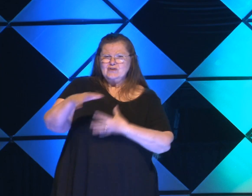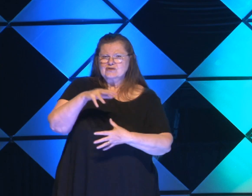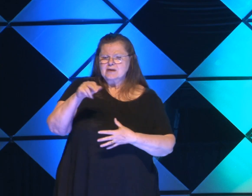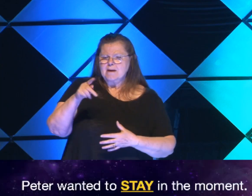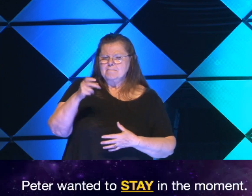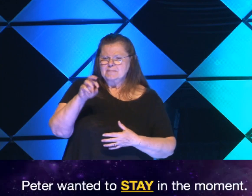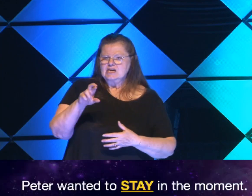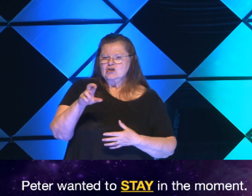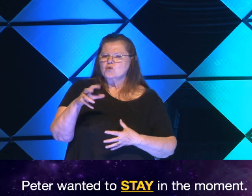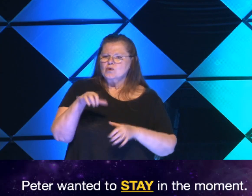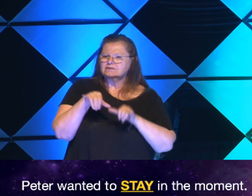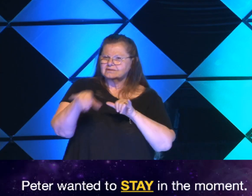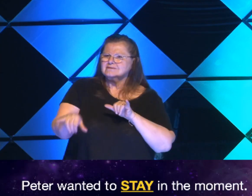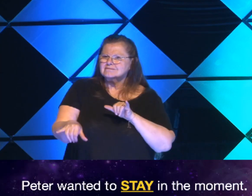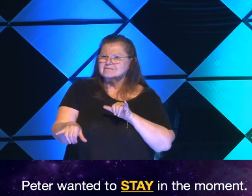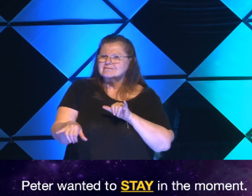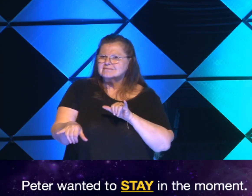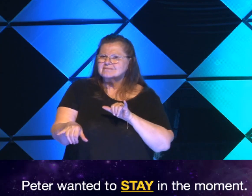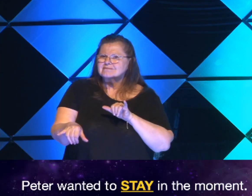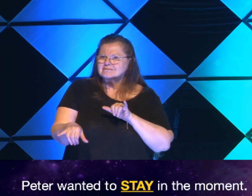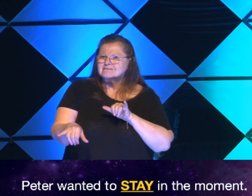wants to stay.